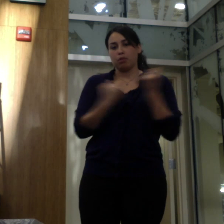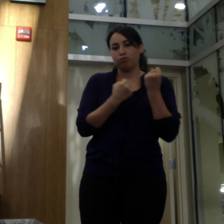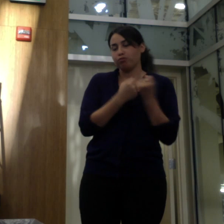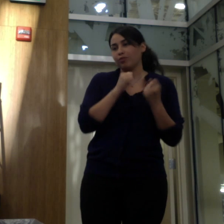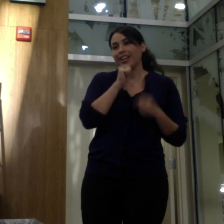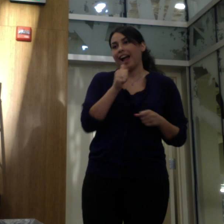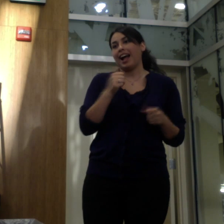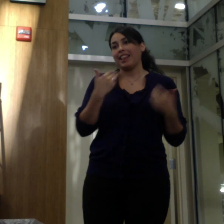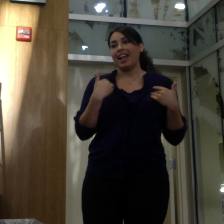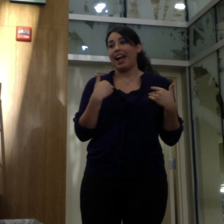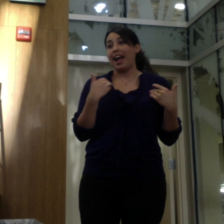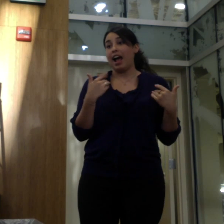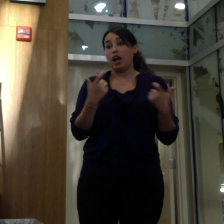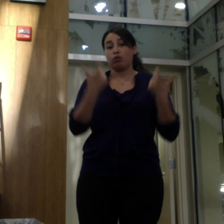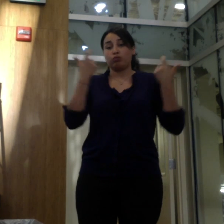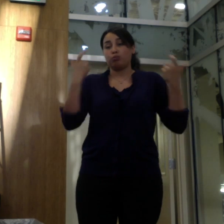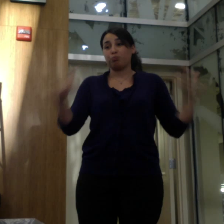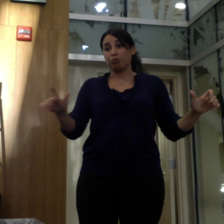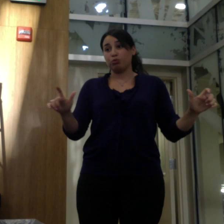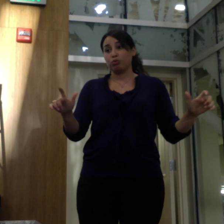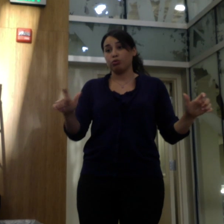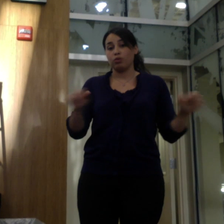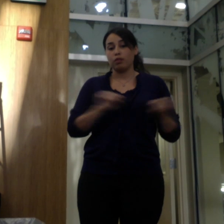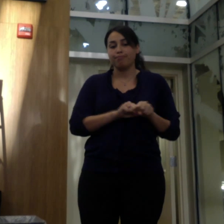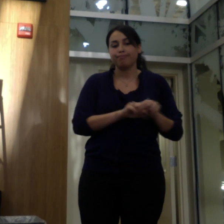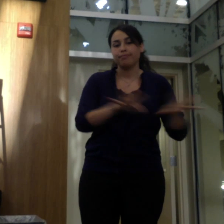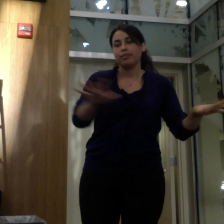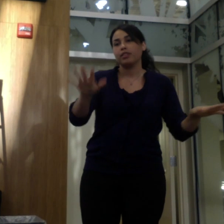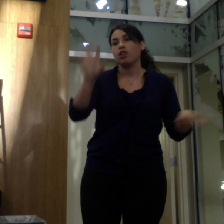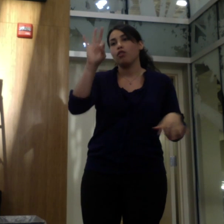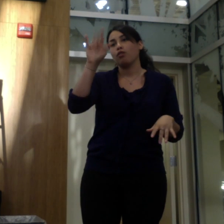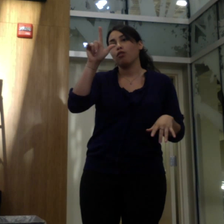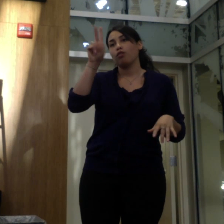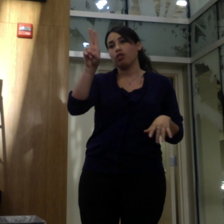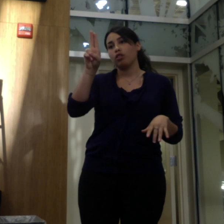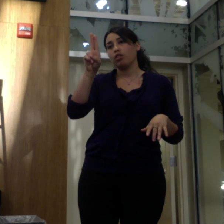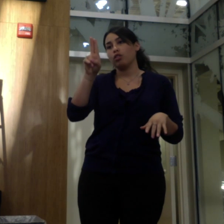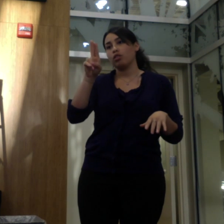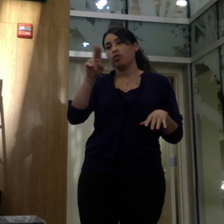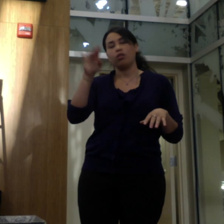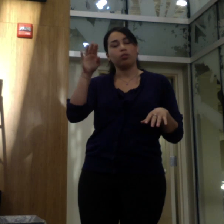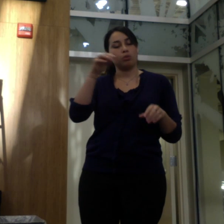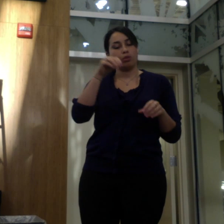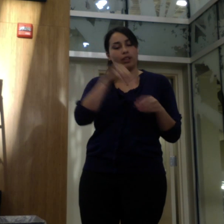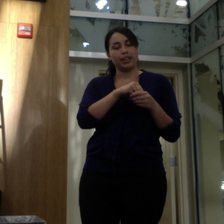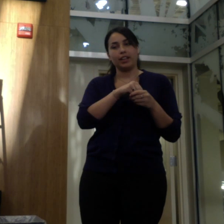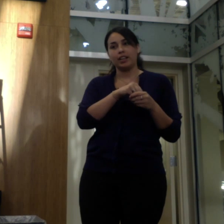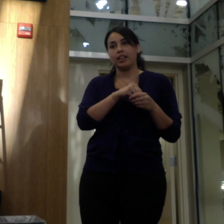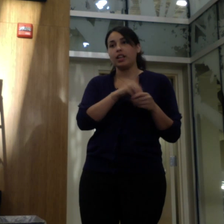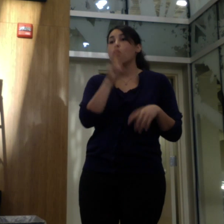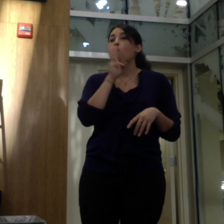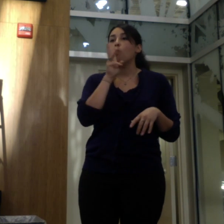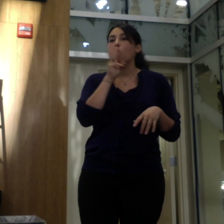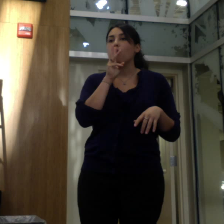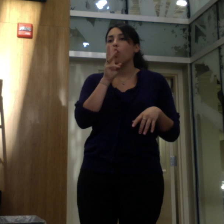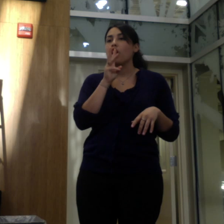a major contaminant plume that came flowing down the Colorado